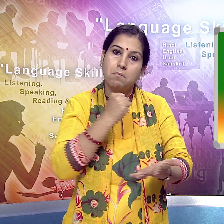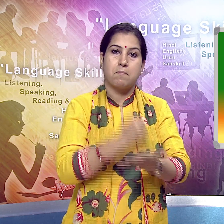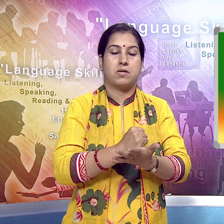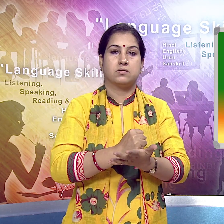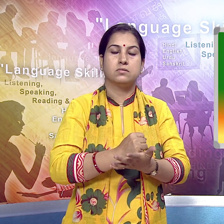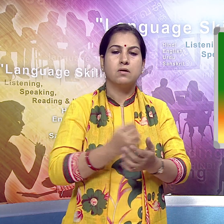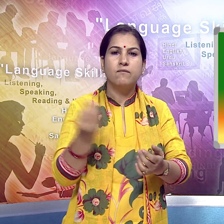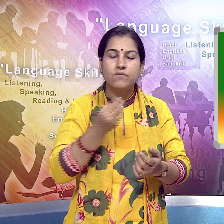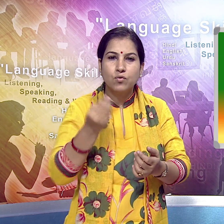in cell membrane.